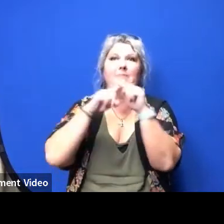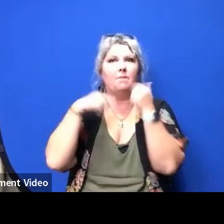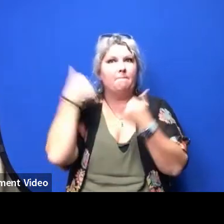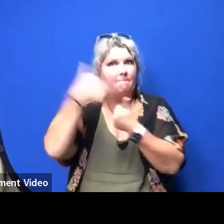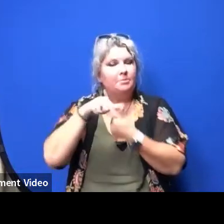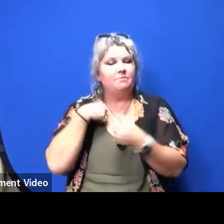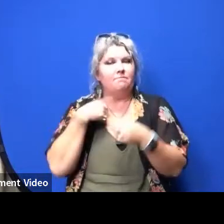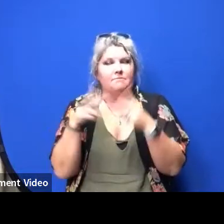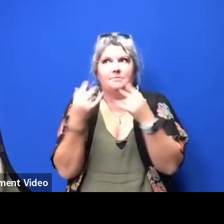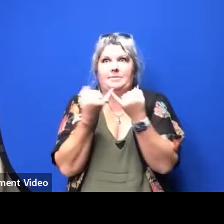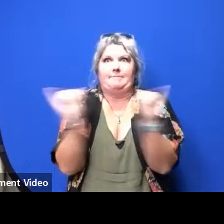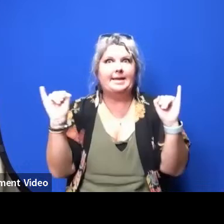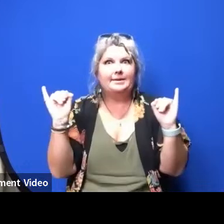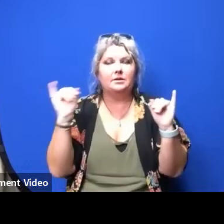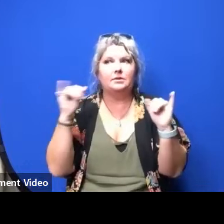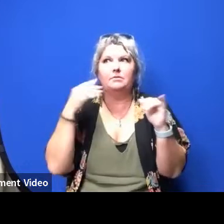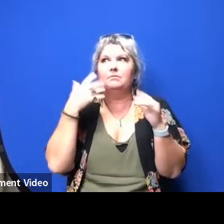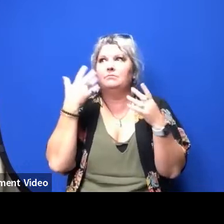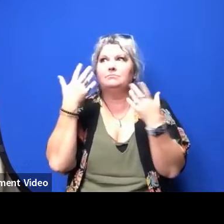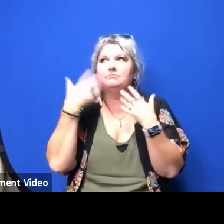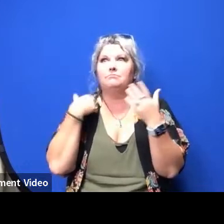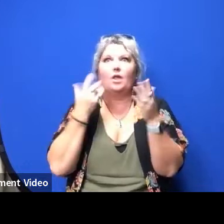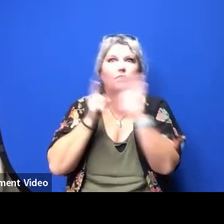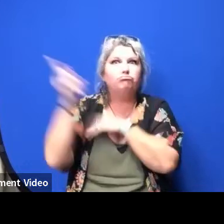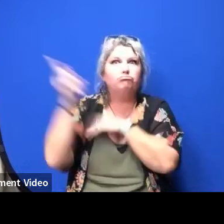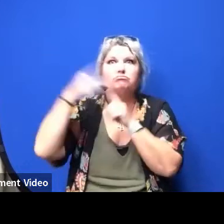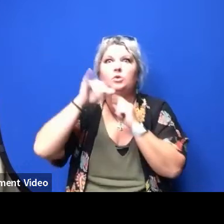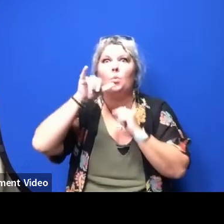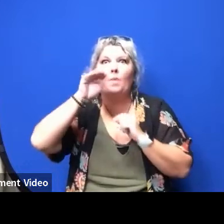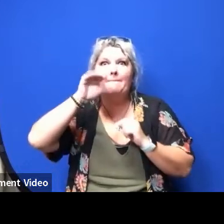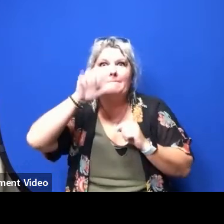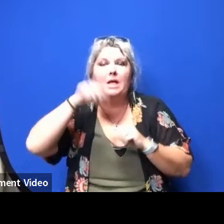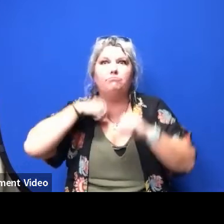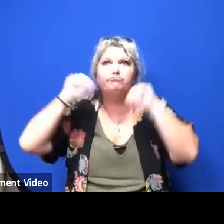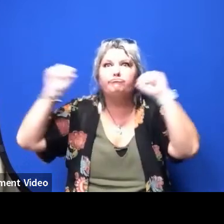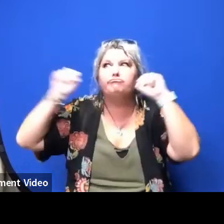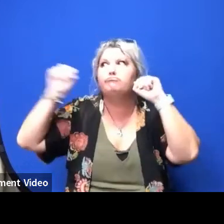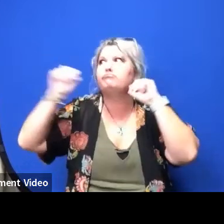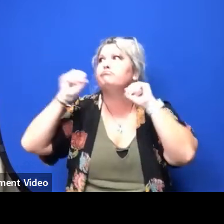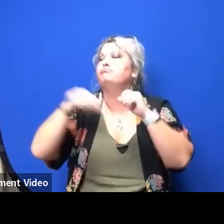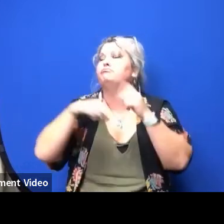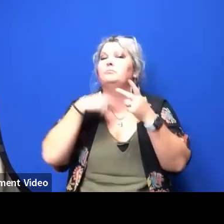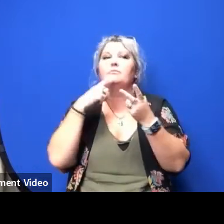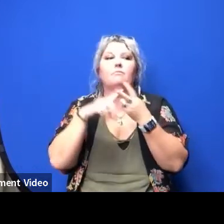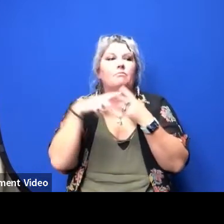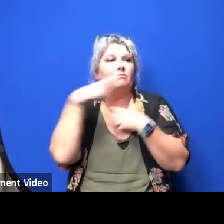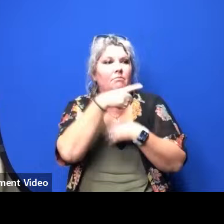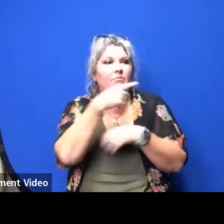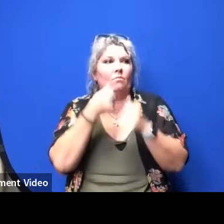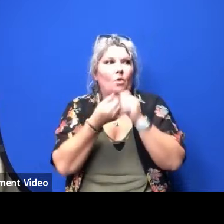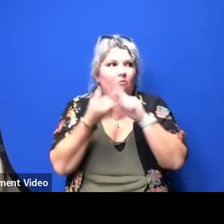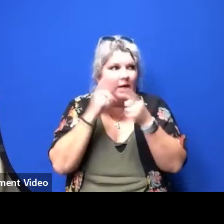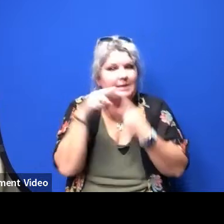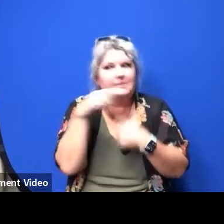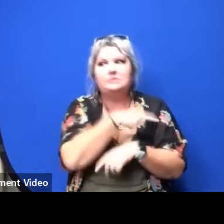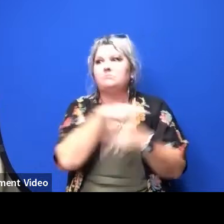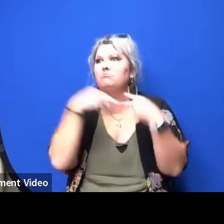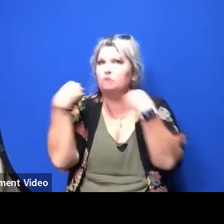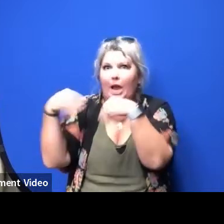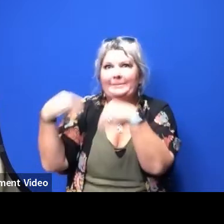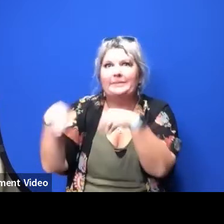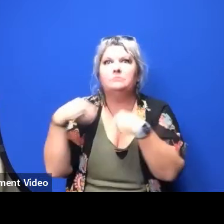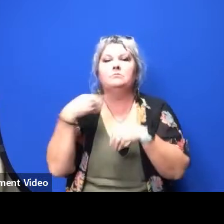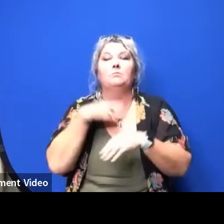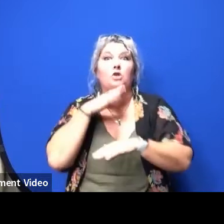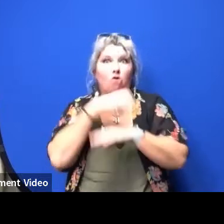I don't really remember what the maximum hours was that I could get, but I remember being able to be independent.